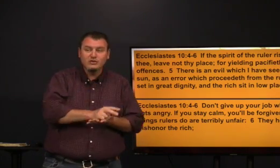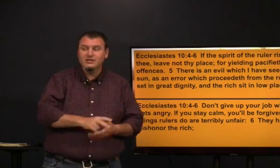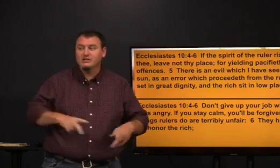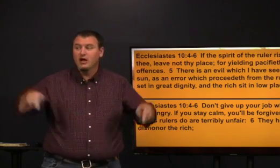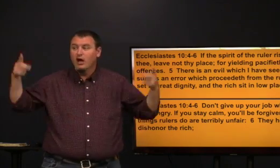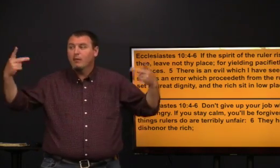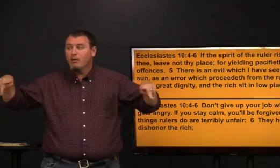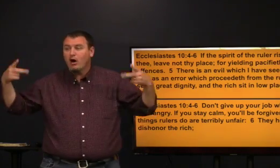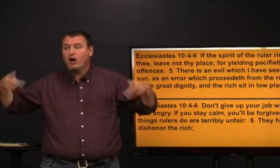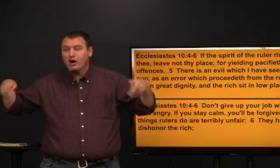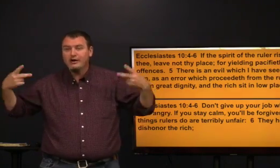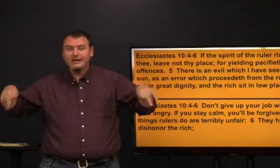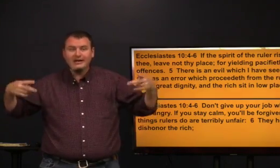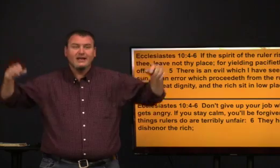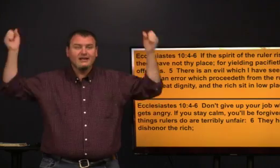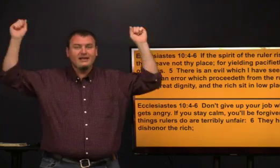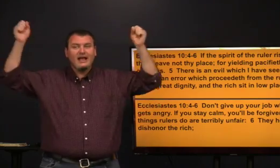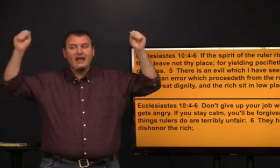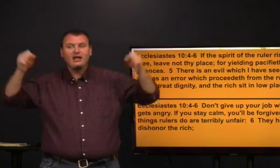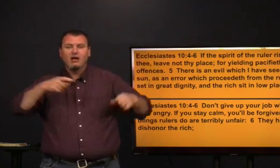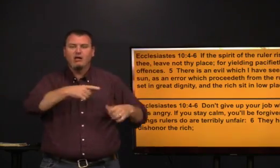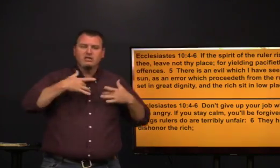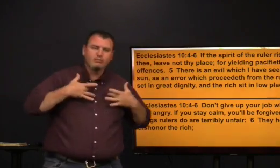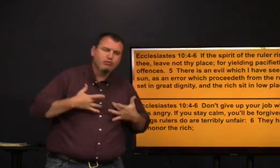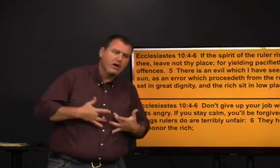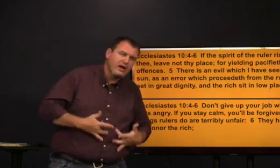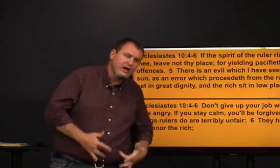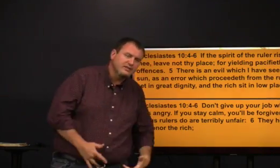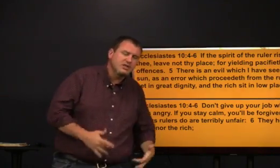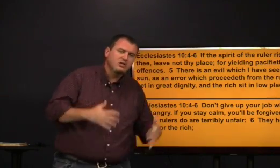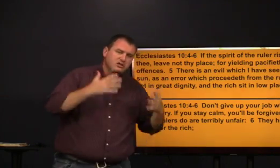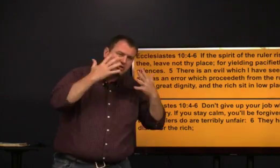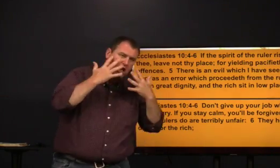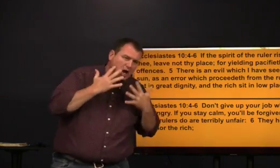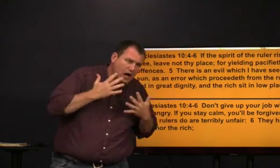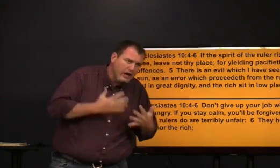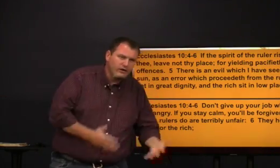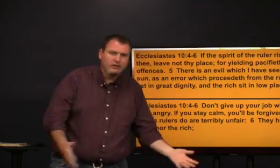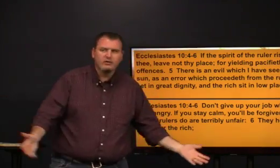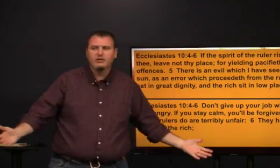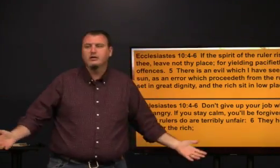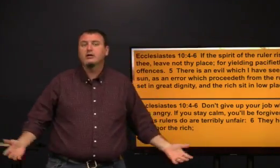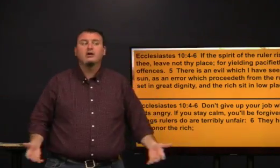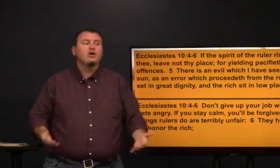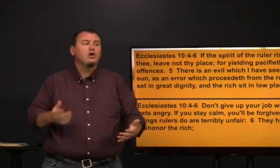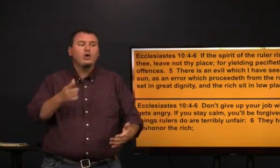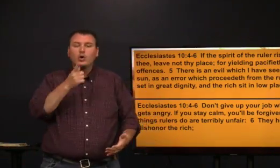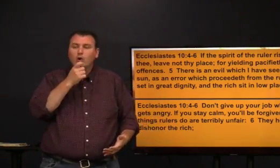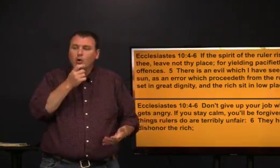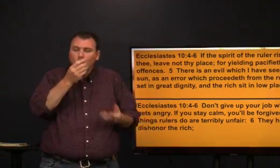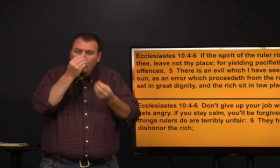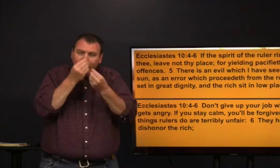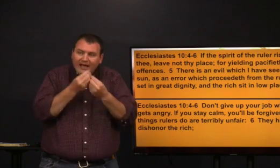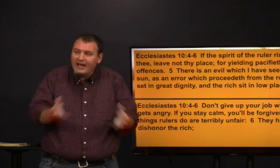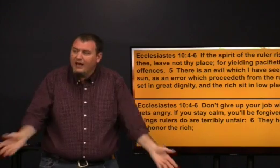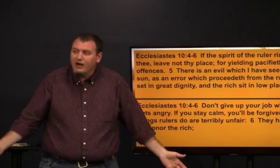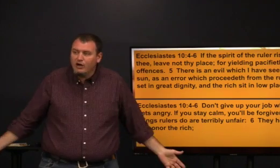loses. Party, yay, depressed, sad. Who